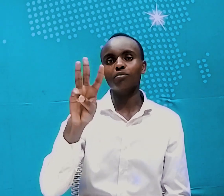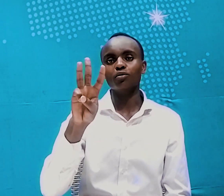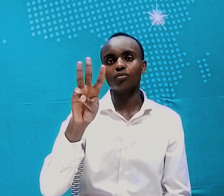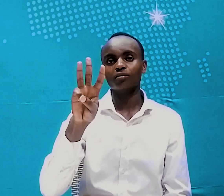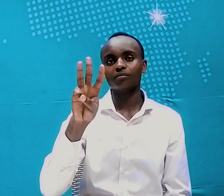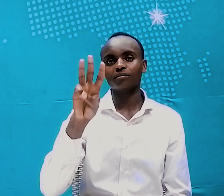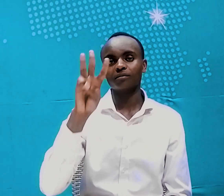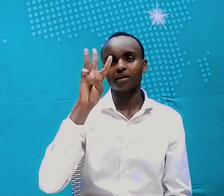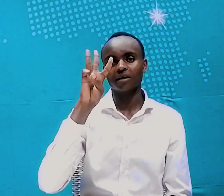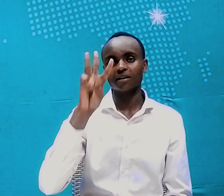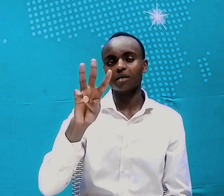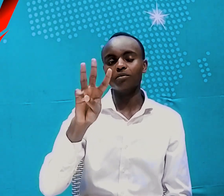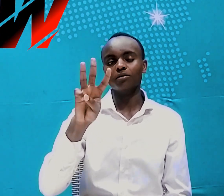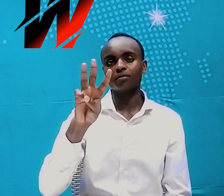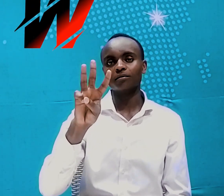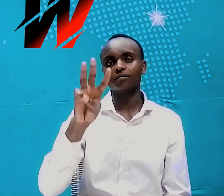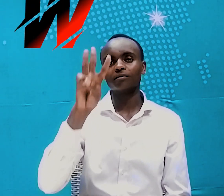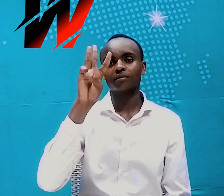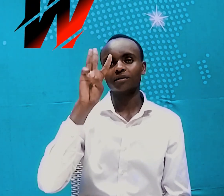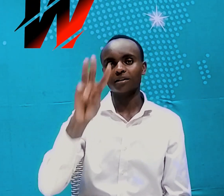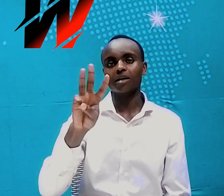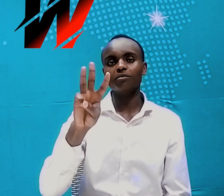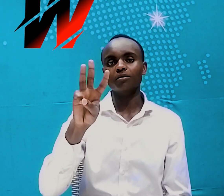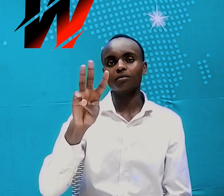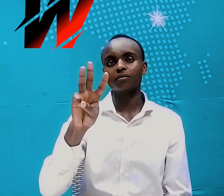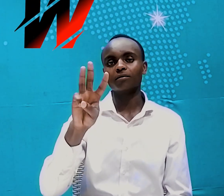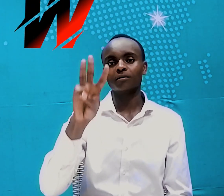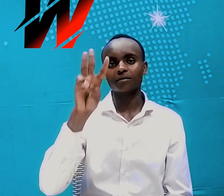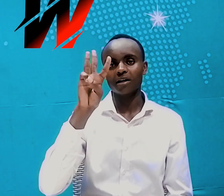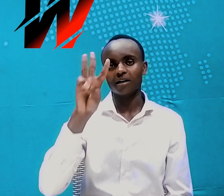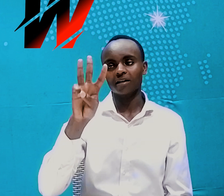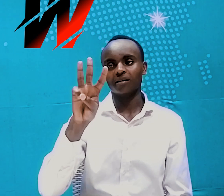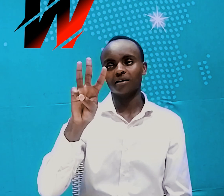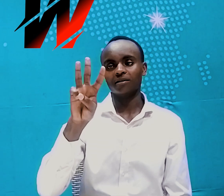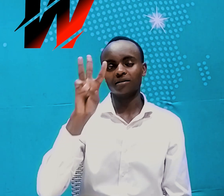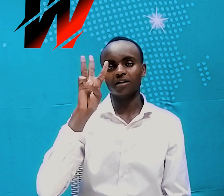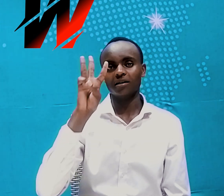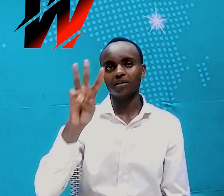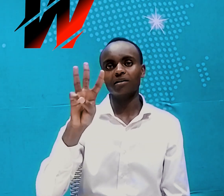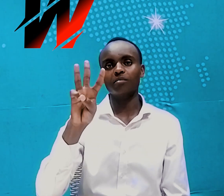W. W. W. That. W.